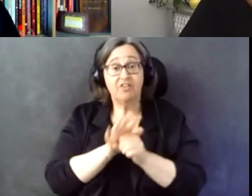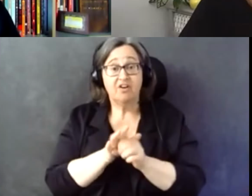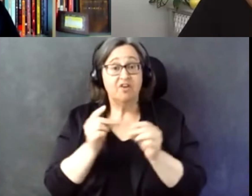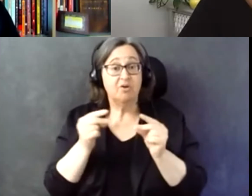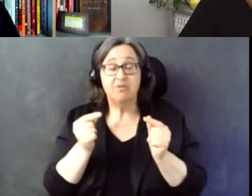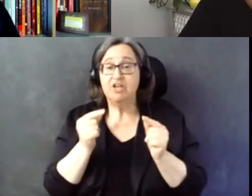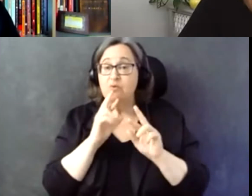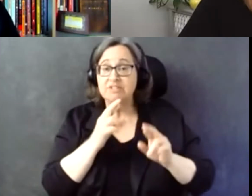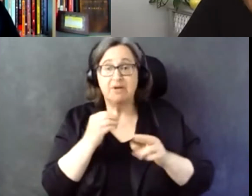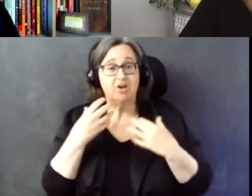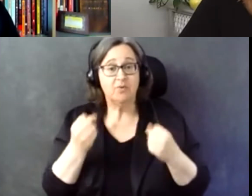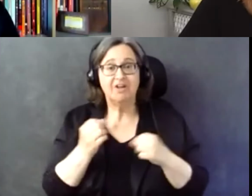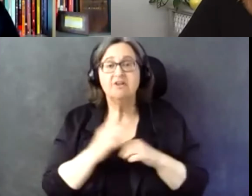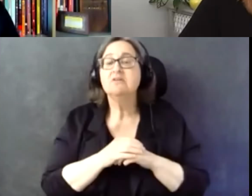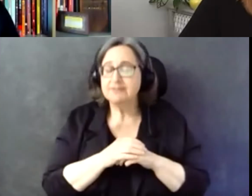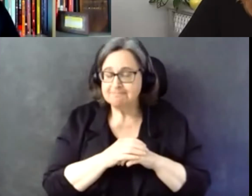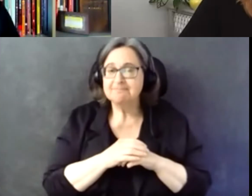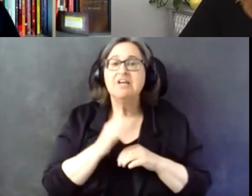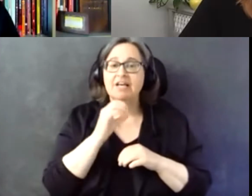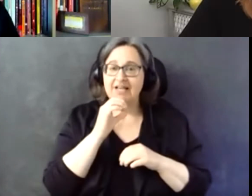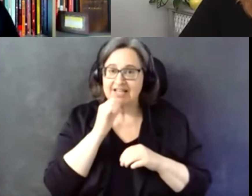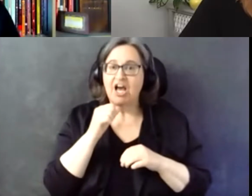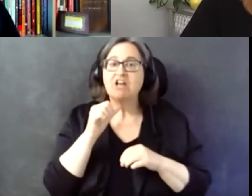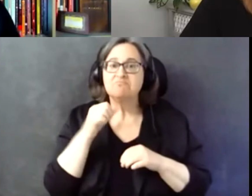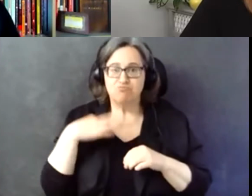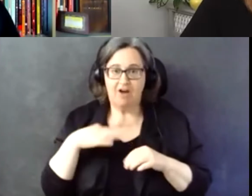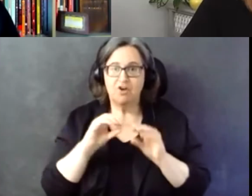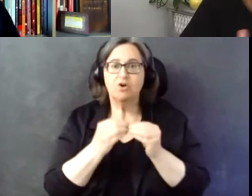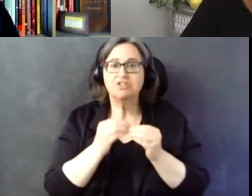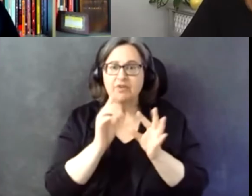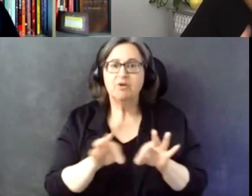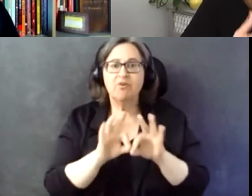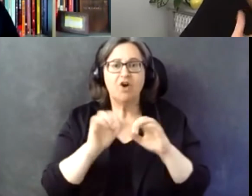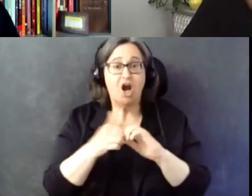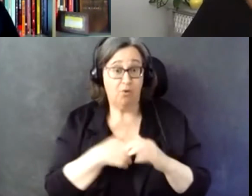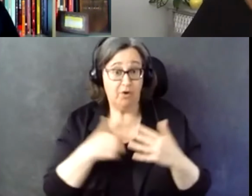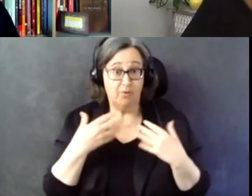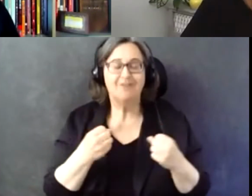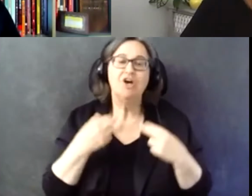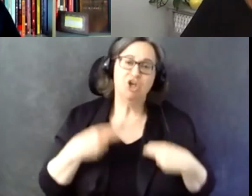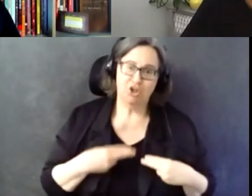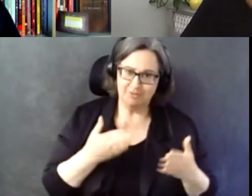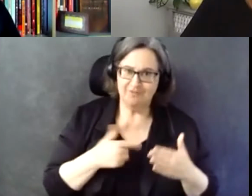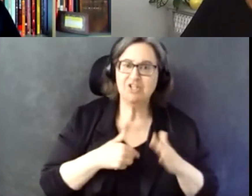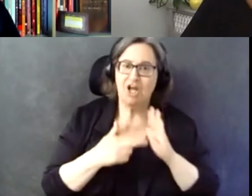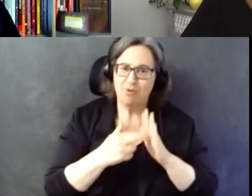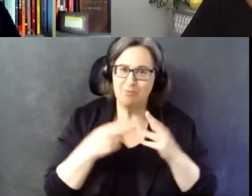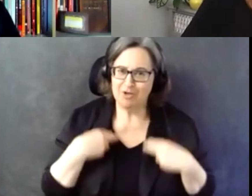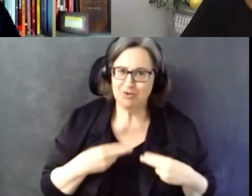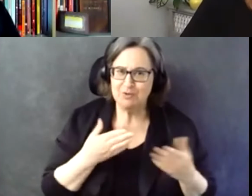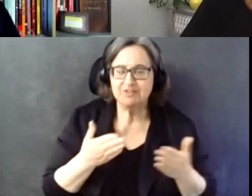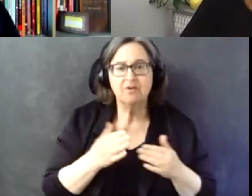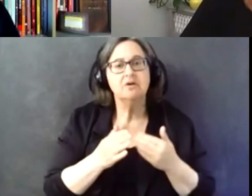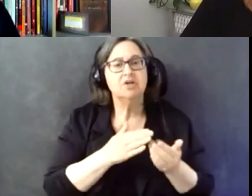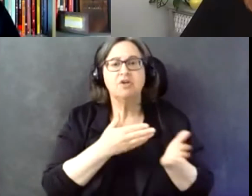recovery non-profits are really the key to how new york recovers um human services obviously you know those are the groups that i represent whether it's the